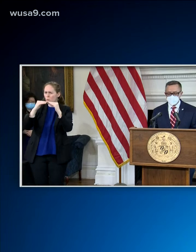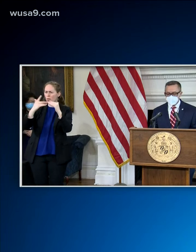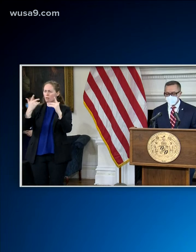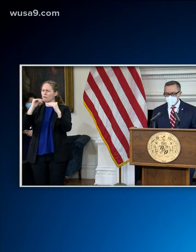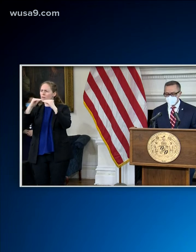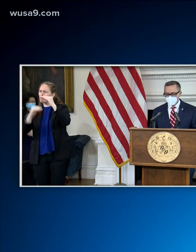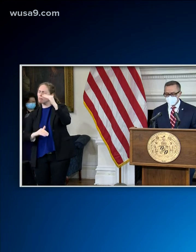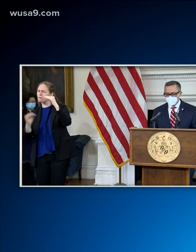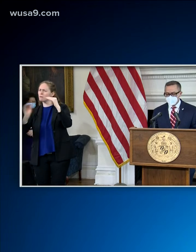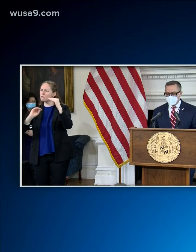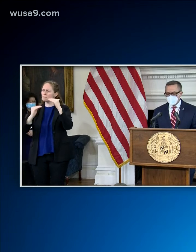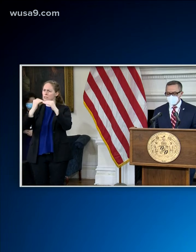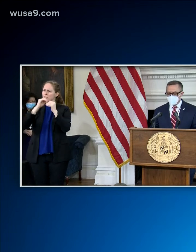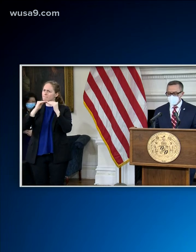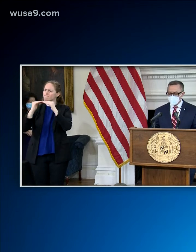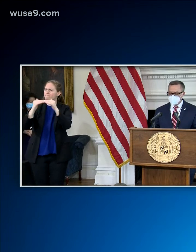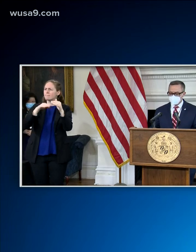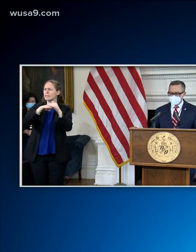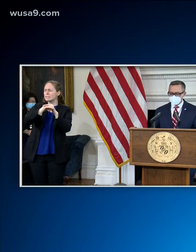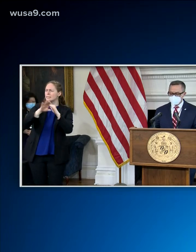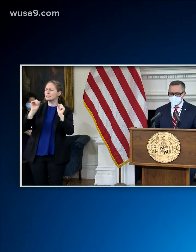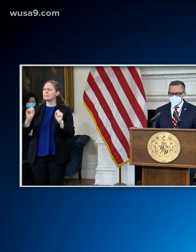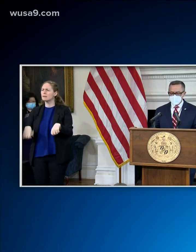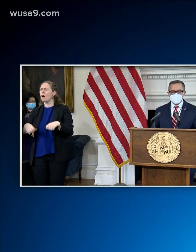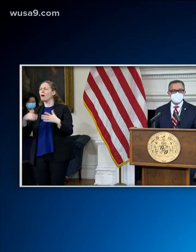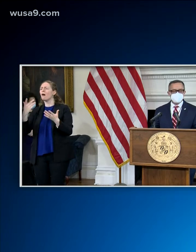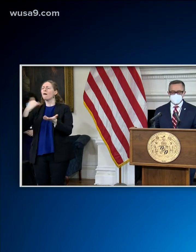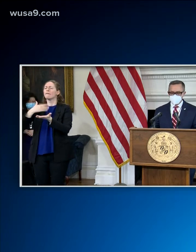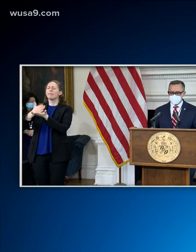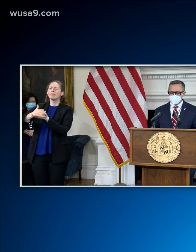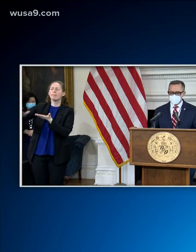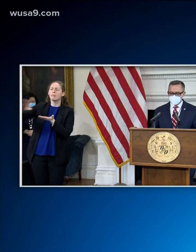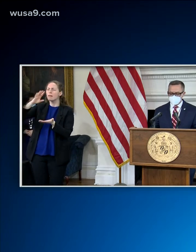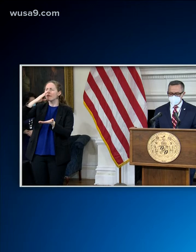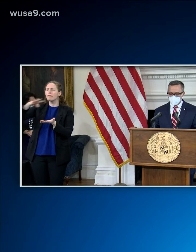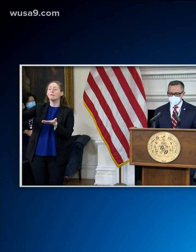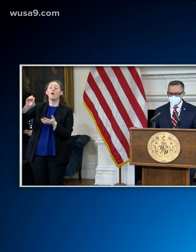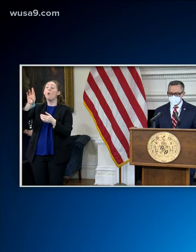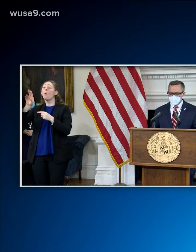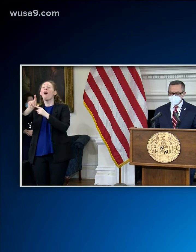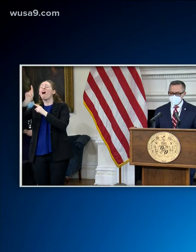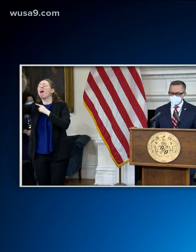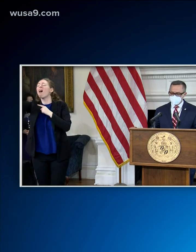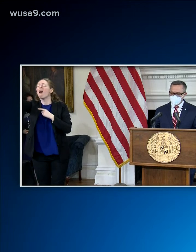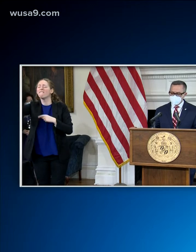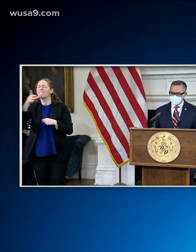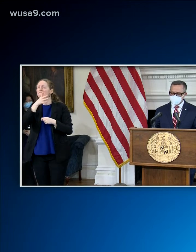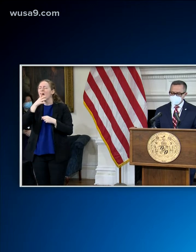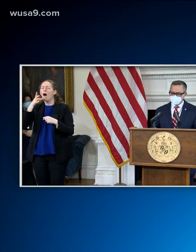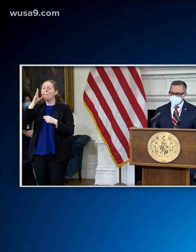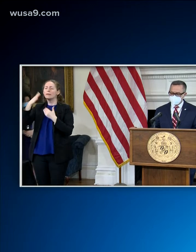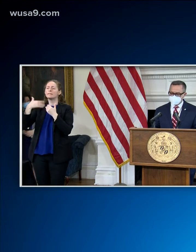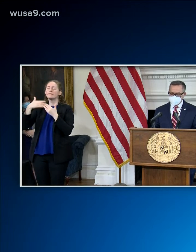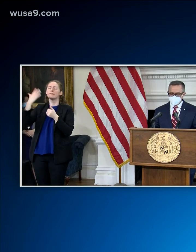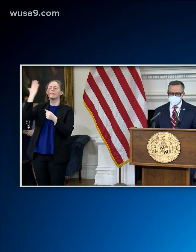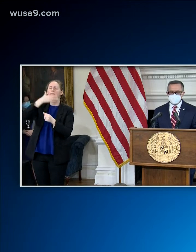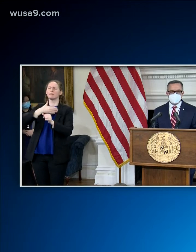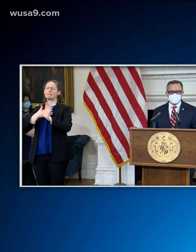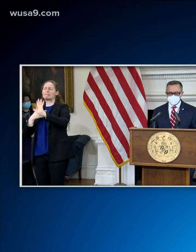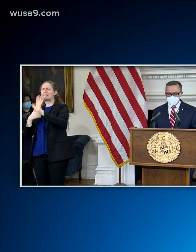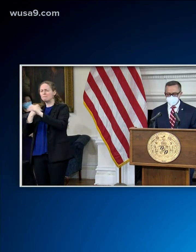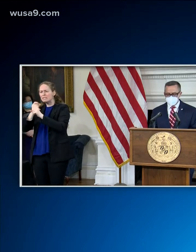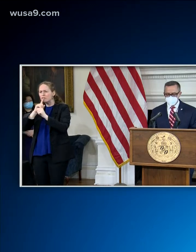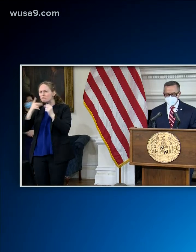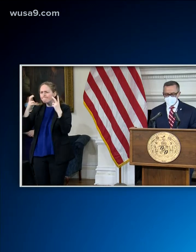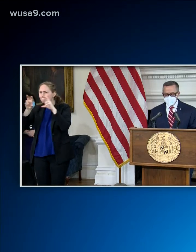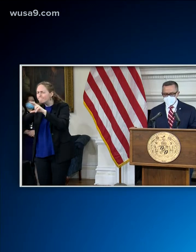underserved, vulnerable, and those who are hard to reach is critical work. Finally, the last piece of a successful